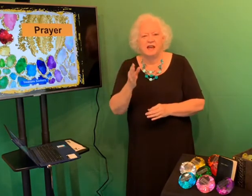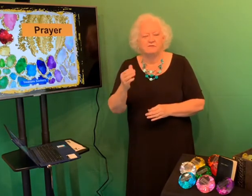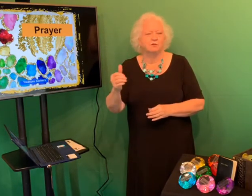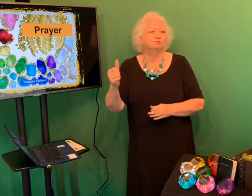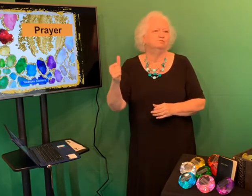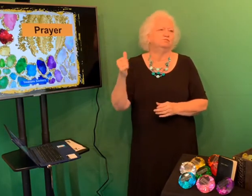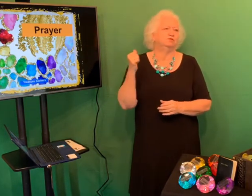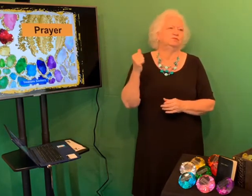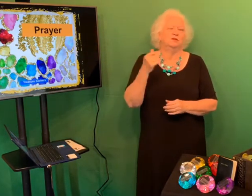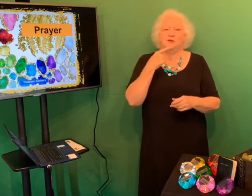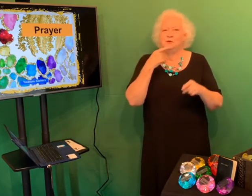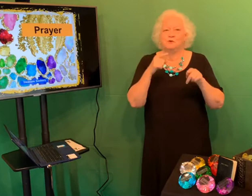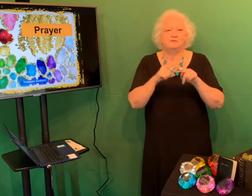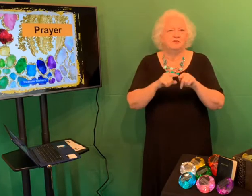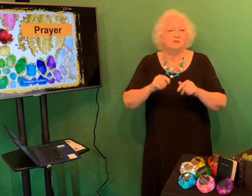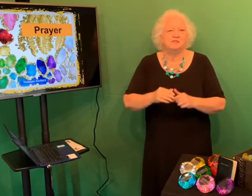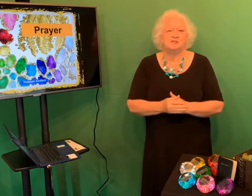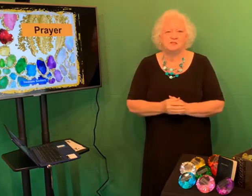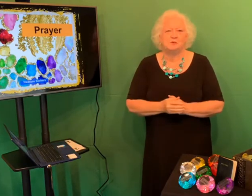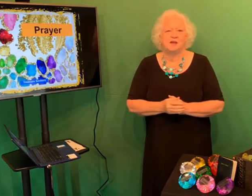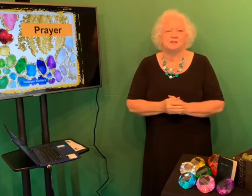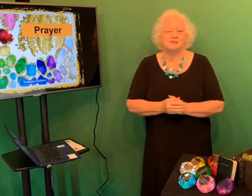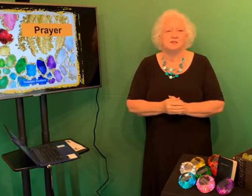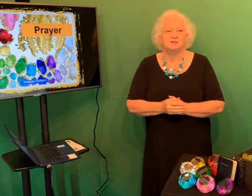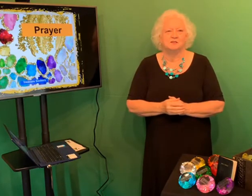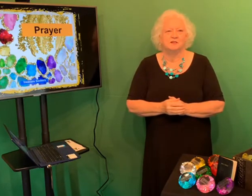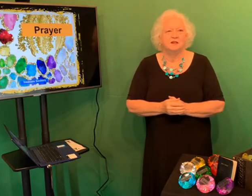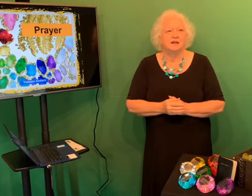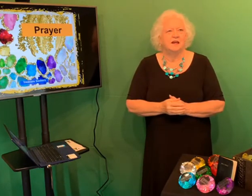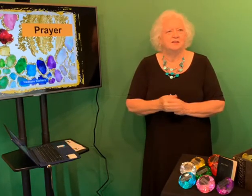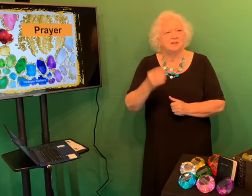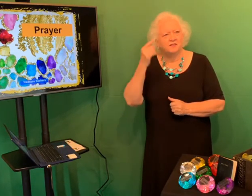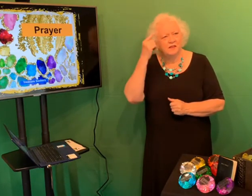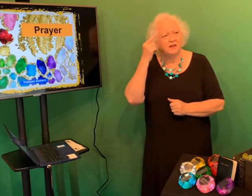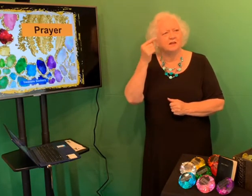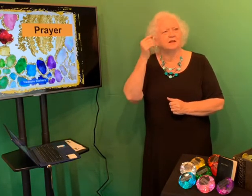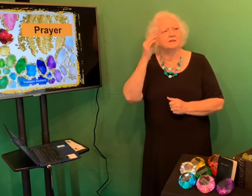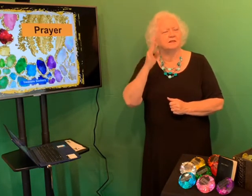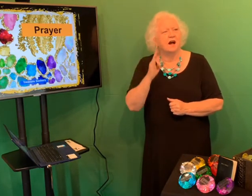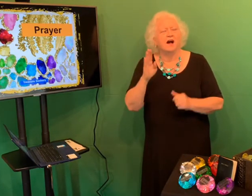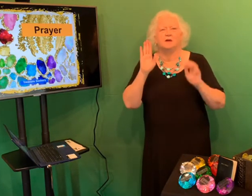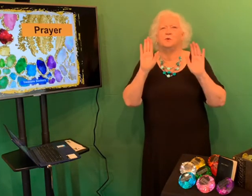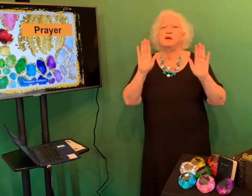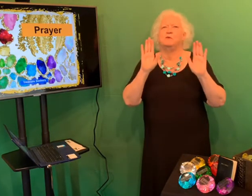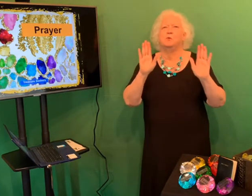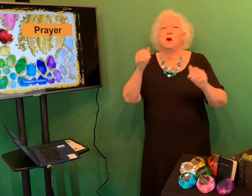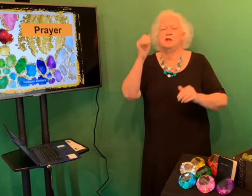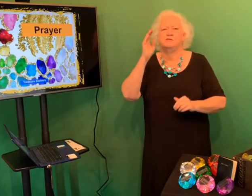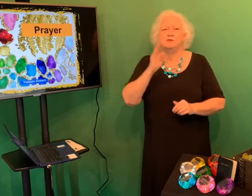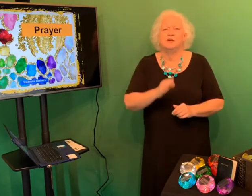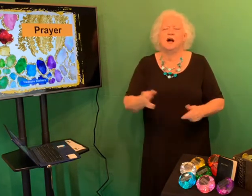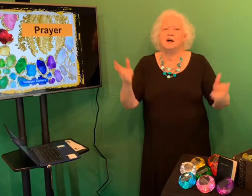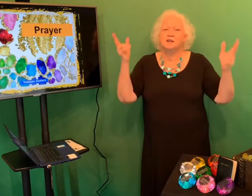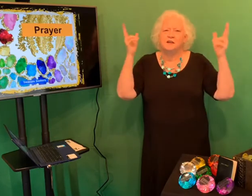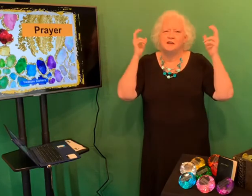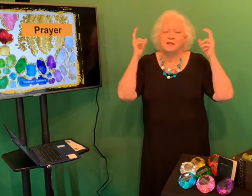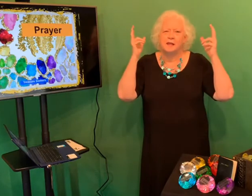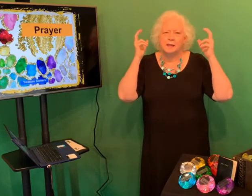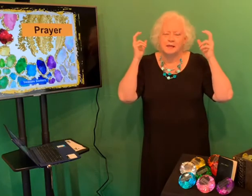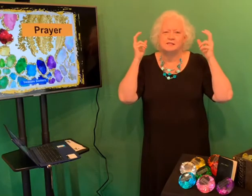never refuses to answer. And to think, God, we have a wonderful God that